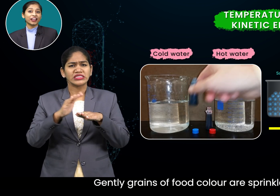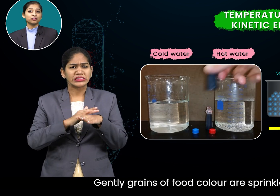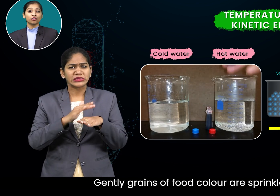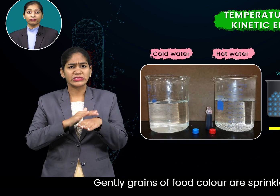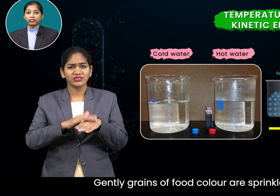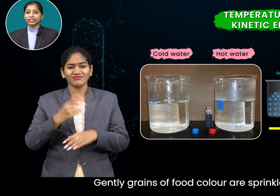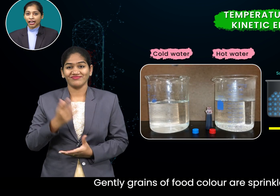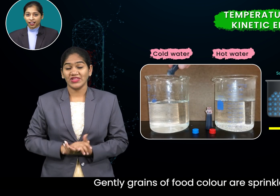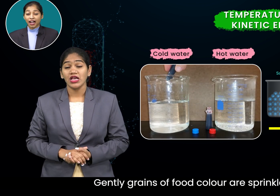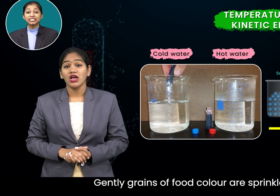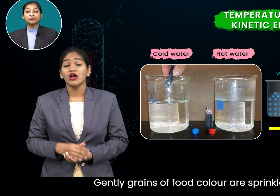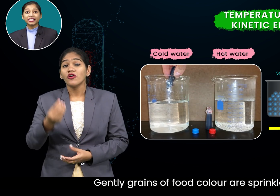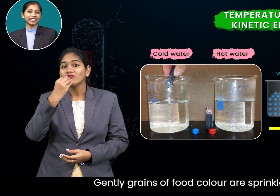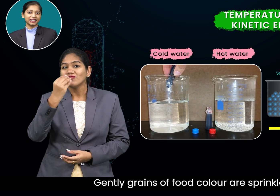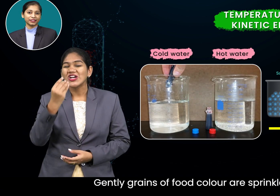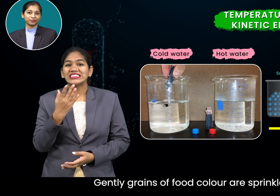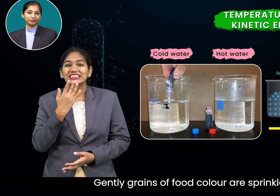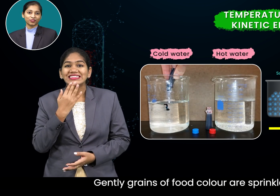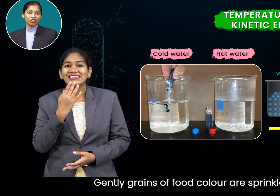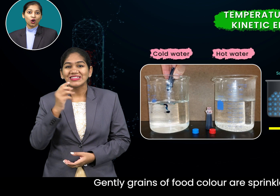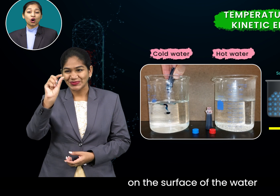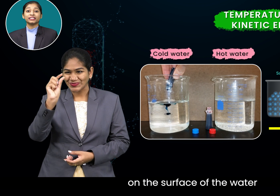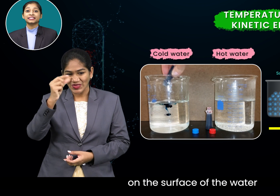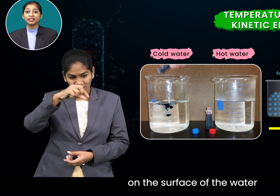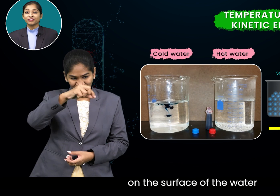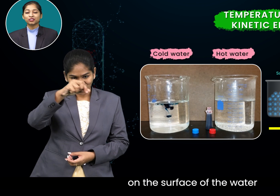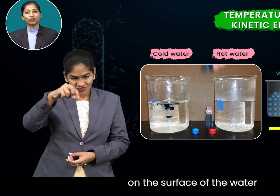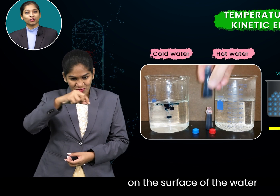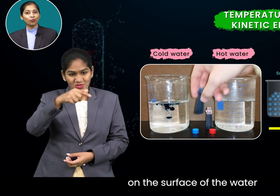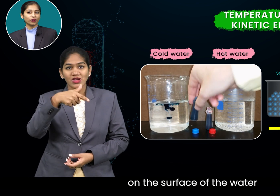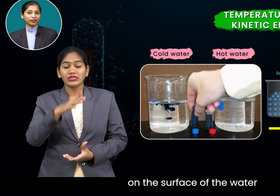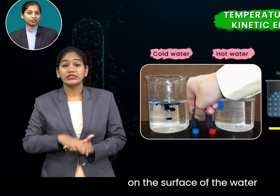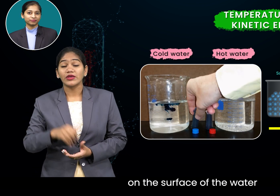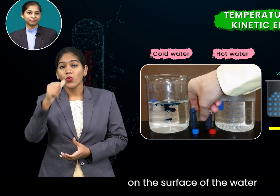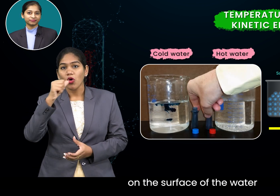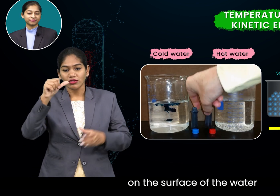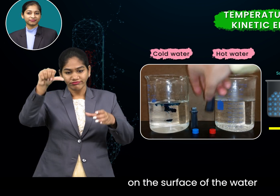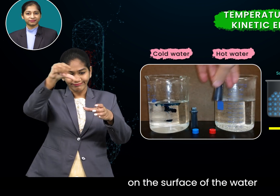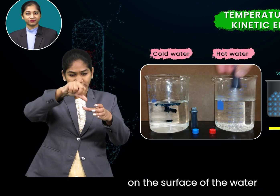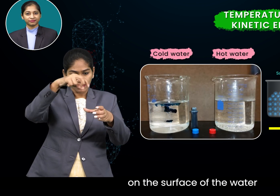Gently grains of food color are sprinkled on the surface of the water